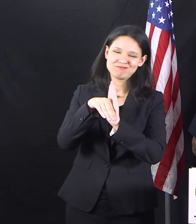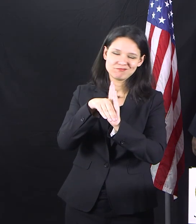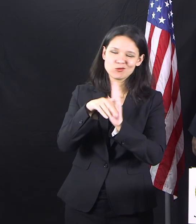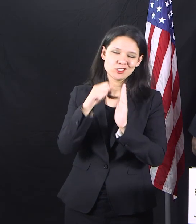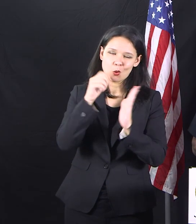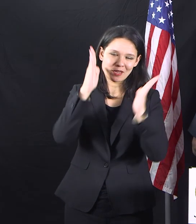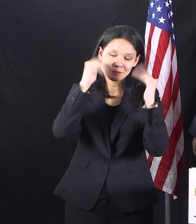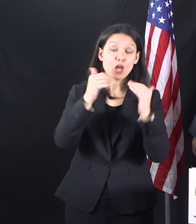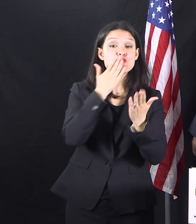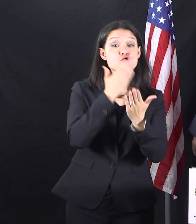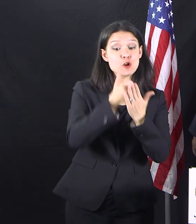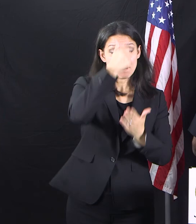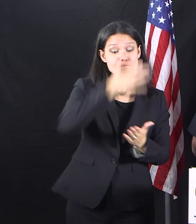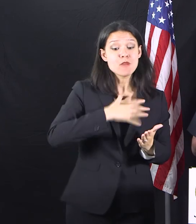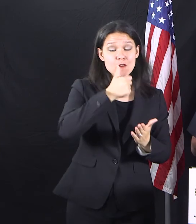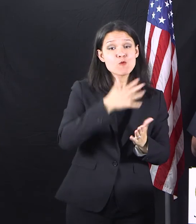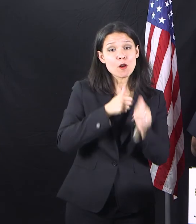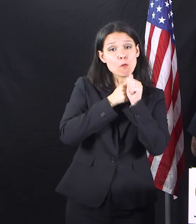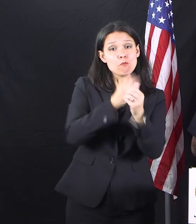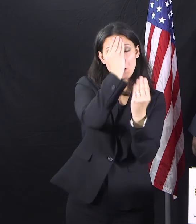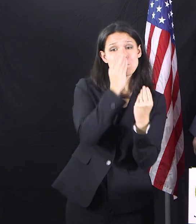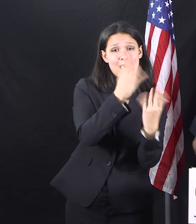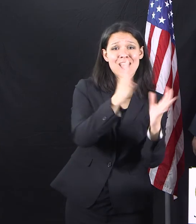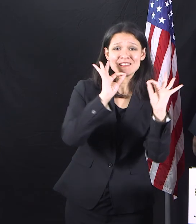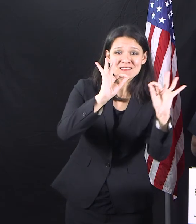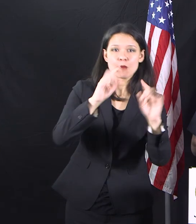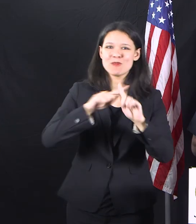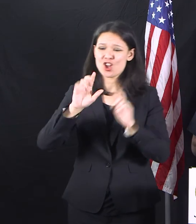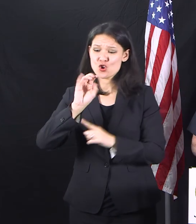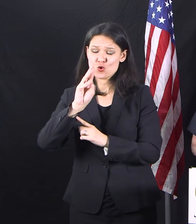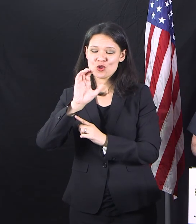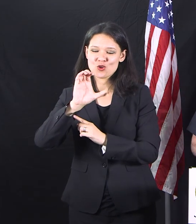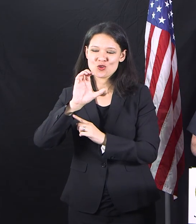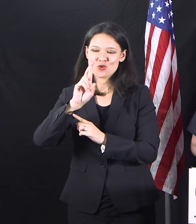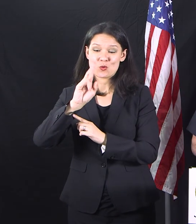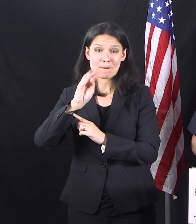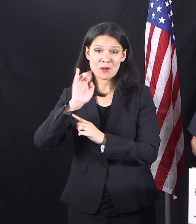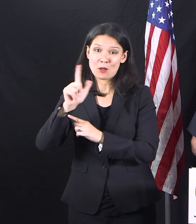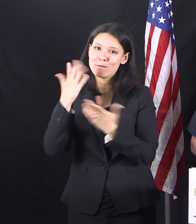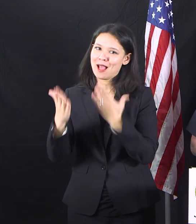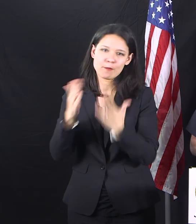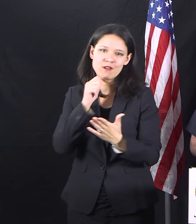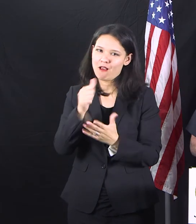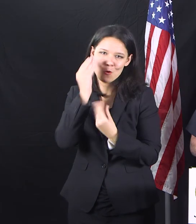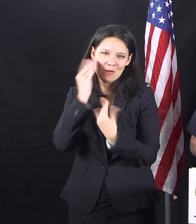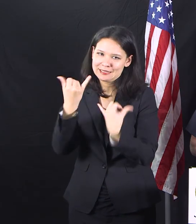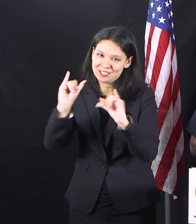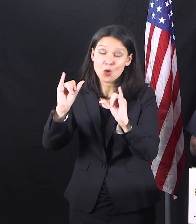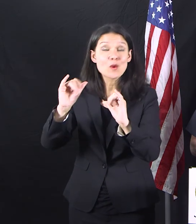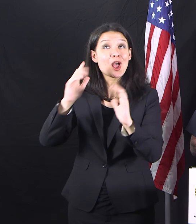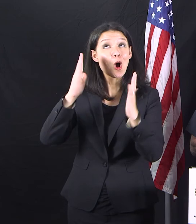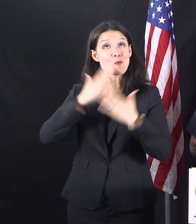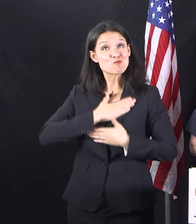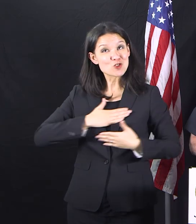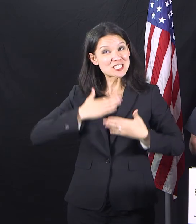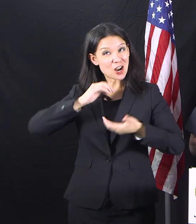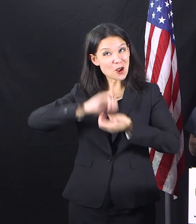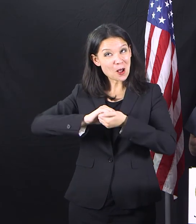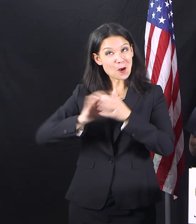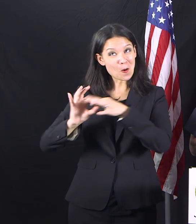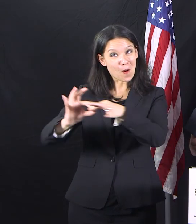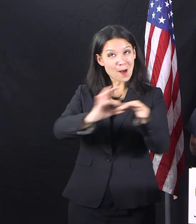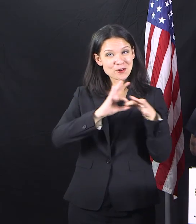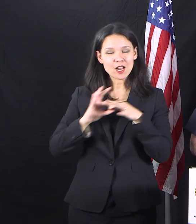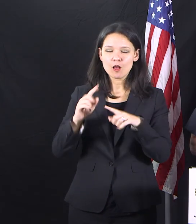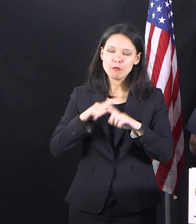going to happen. If they don't obey the regular laws, why would they obey this declaration? We'd appreciate that cooperation from them, but we're